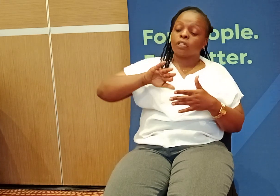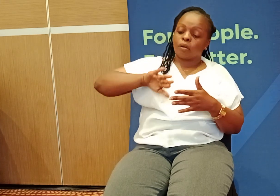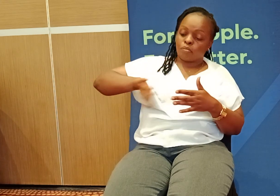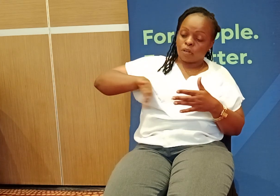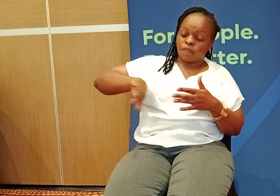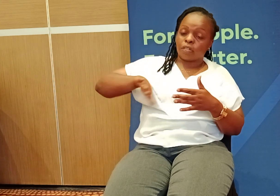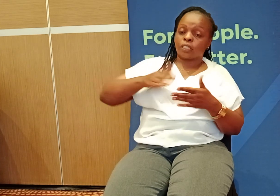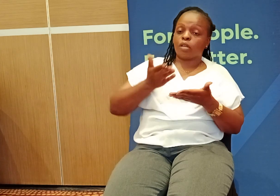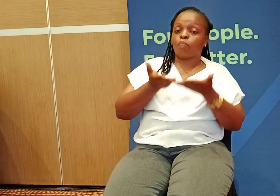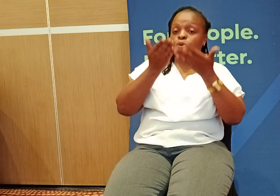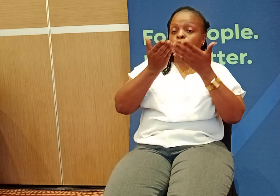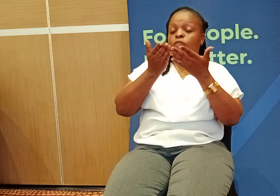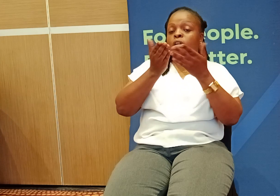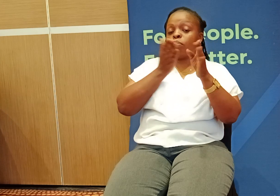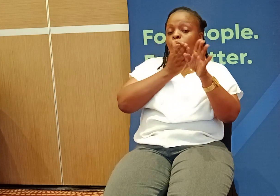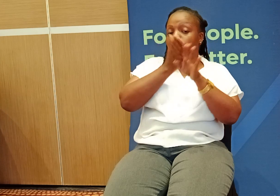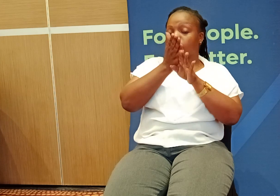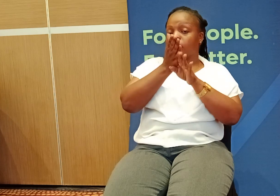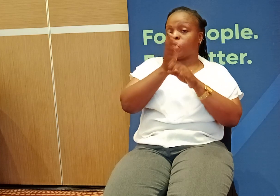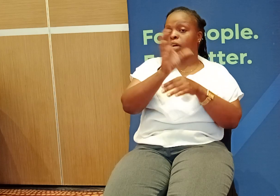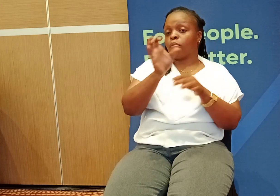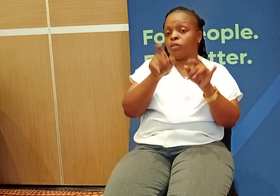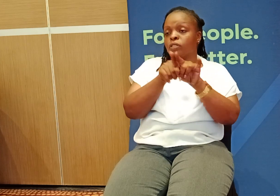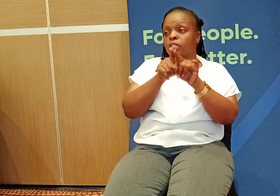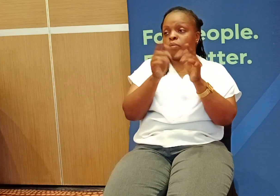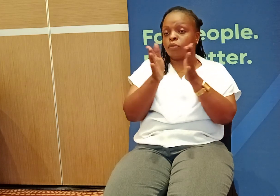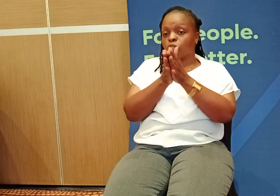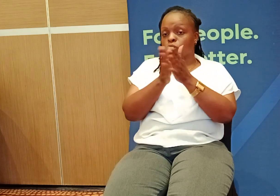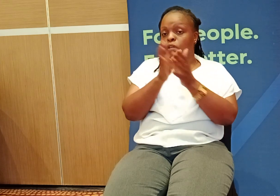both at core capital and total capital. We are carrying about